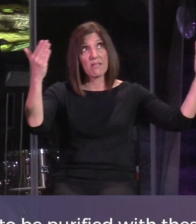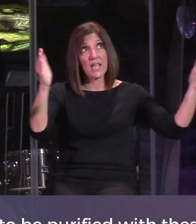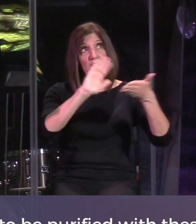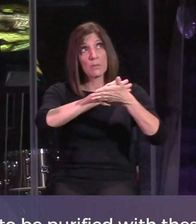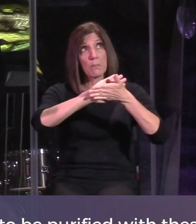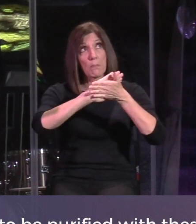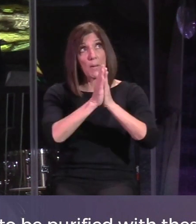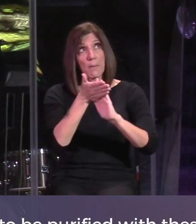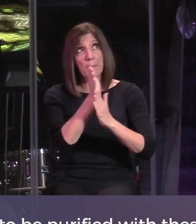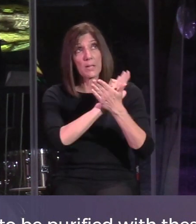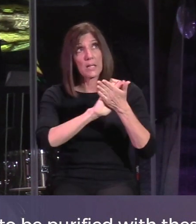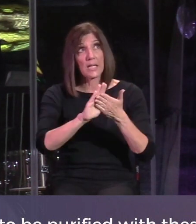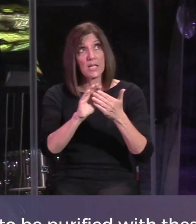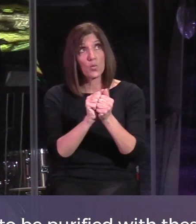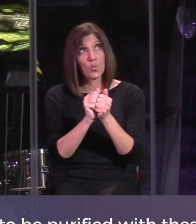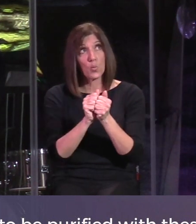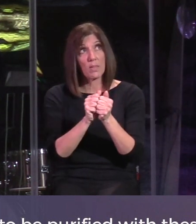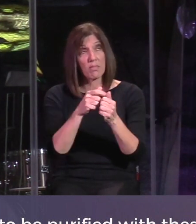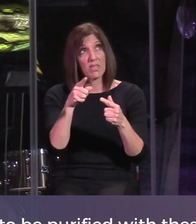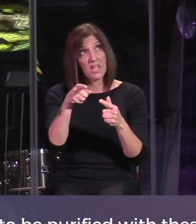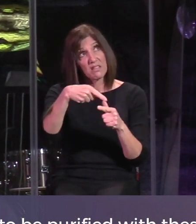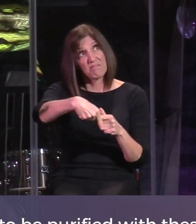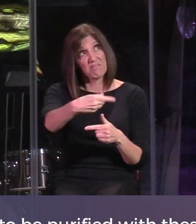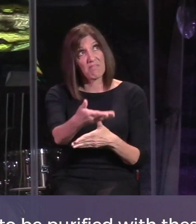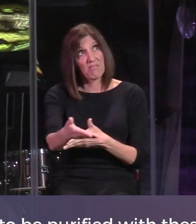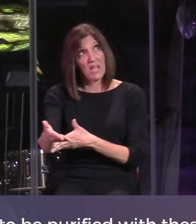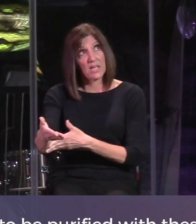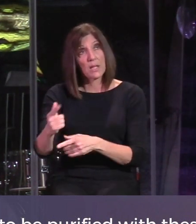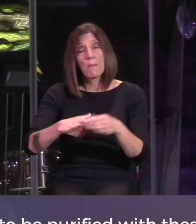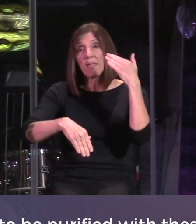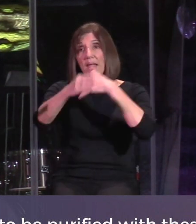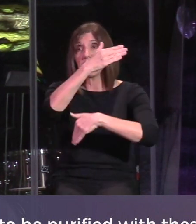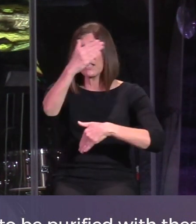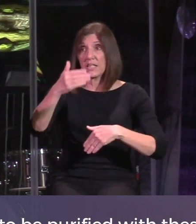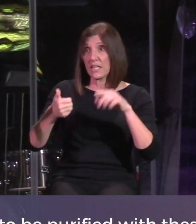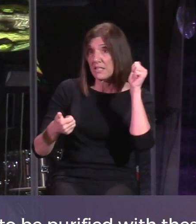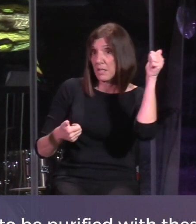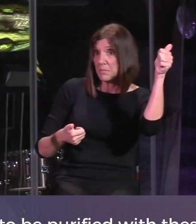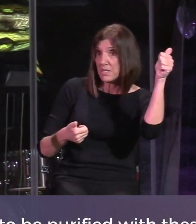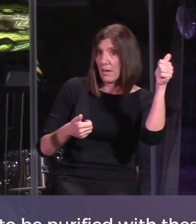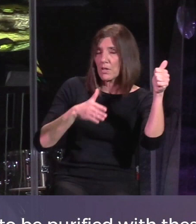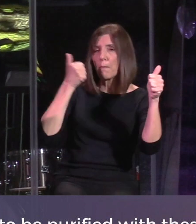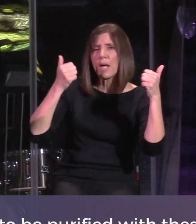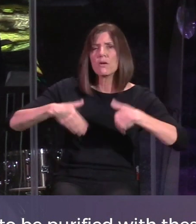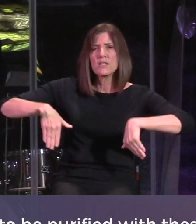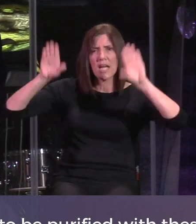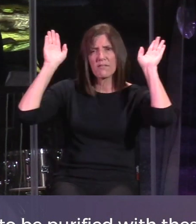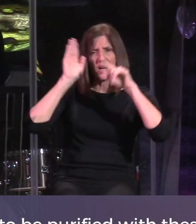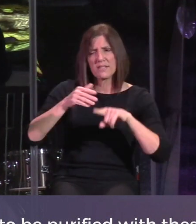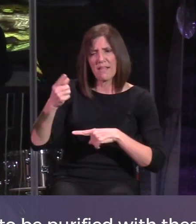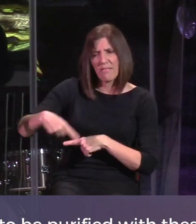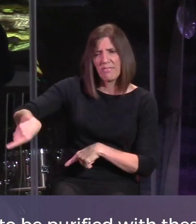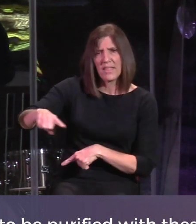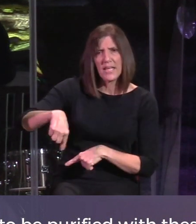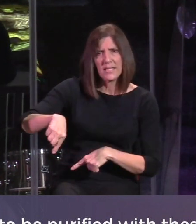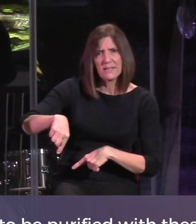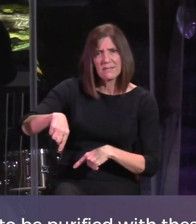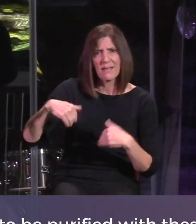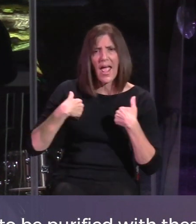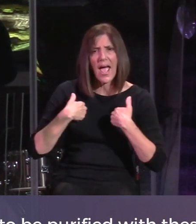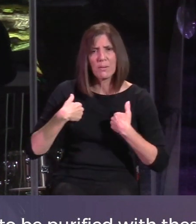with these rites, but the heavenly things themselves with better sacrifices than these. For Christ has